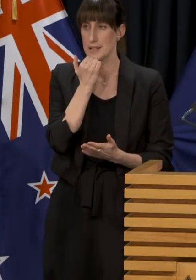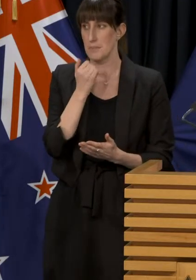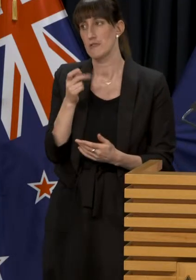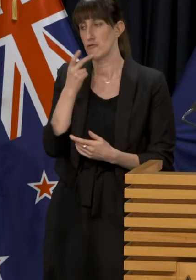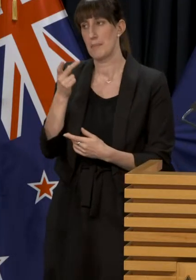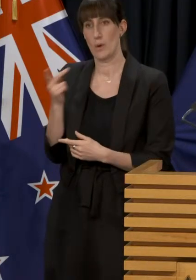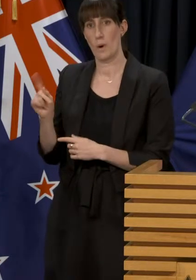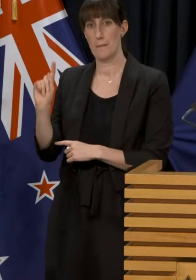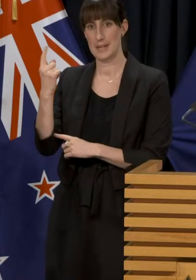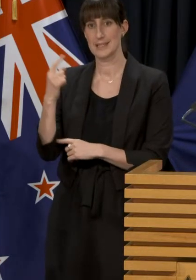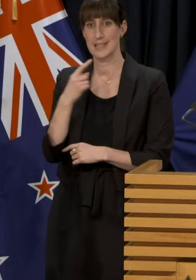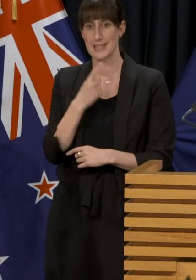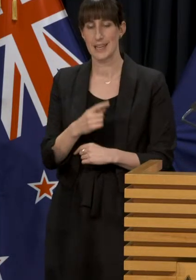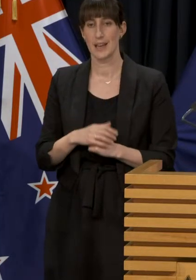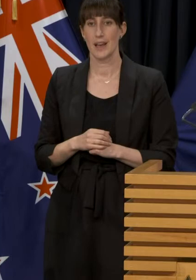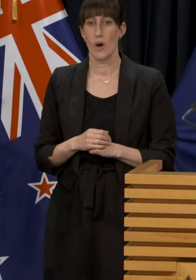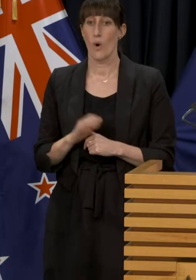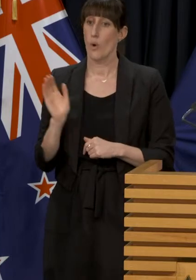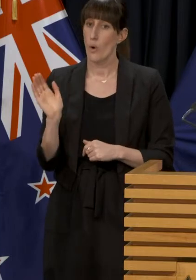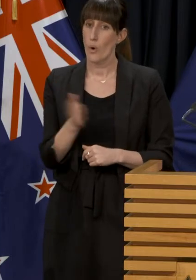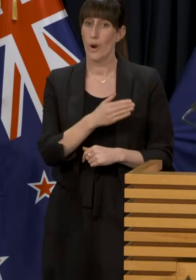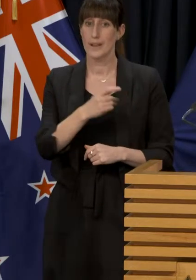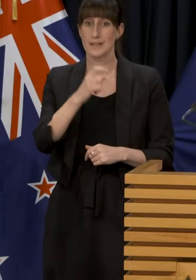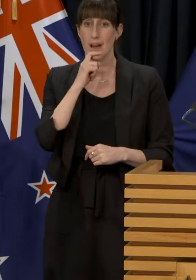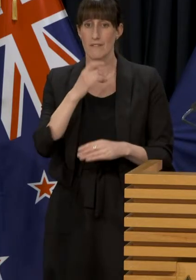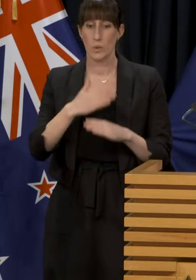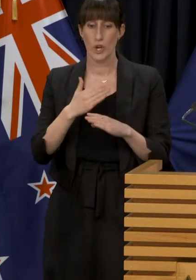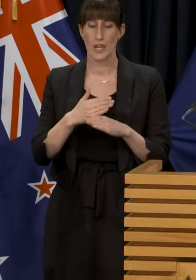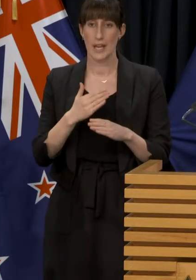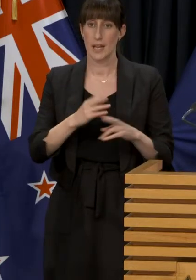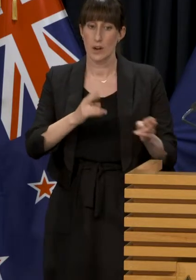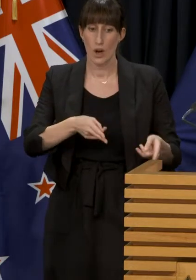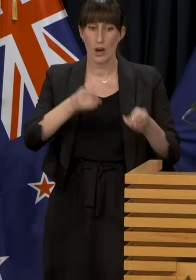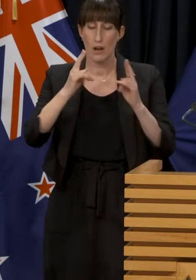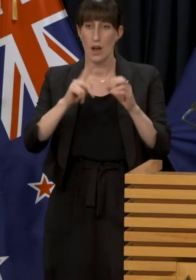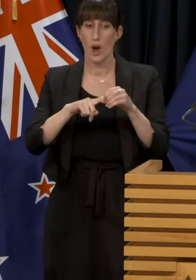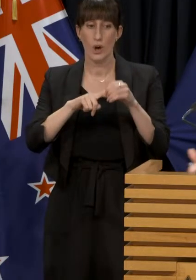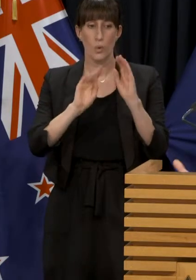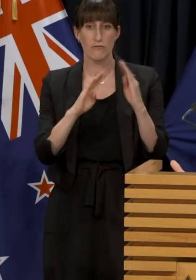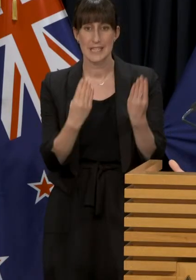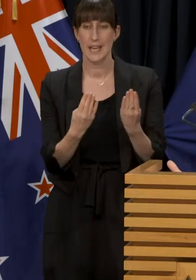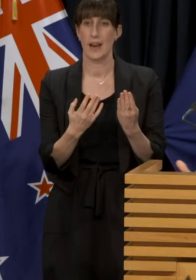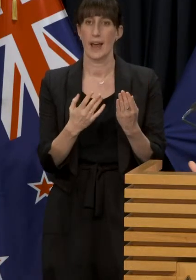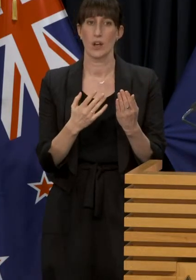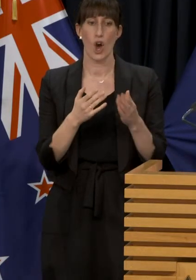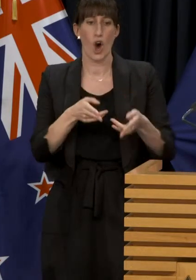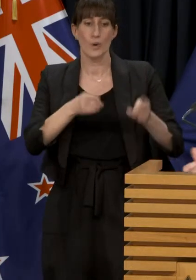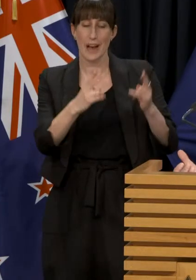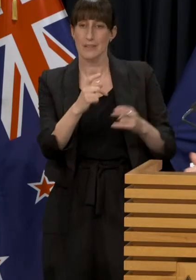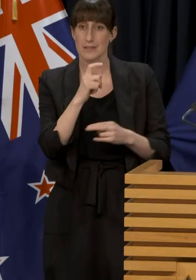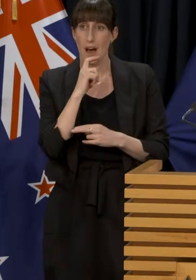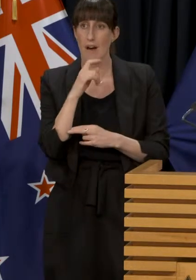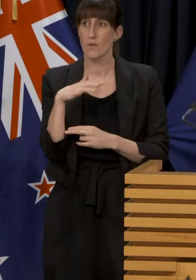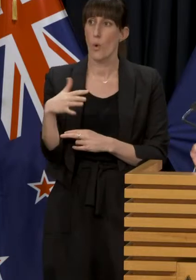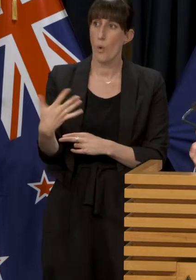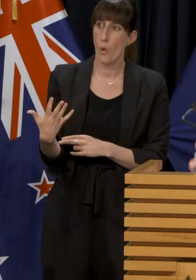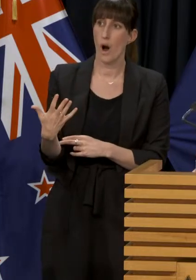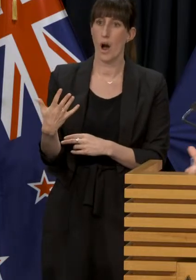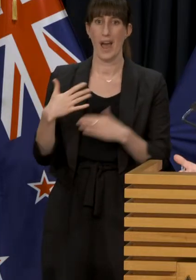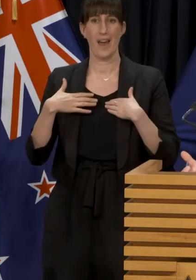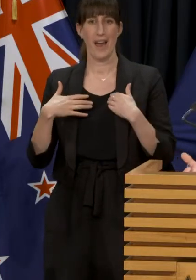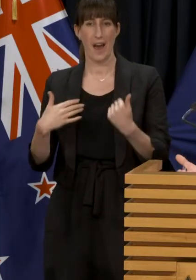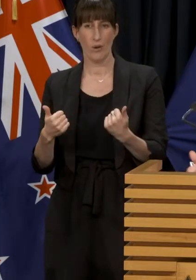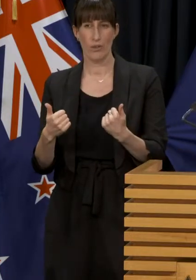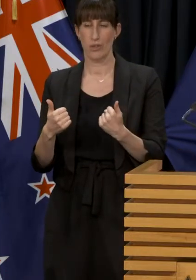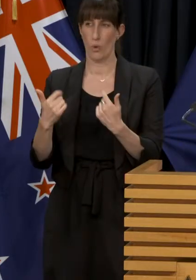all the staff working in managed isolation and quarantine, including those who are hotel employees and those who are seconded from across the